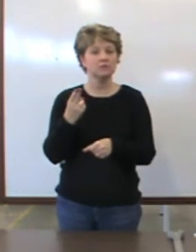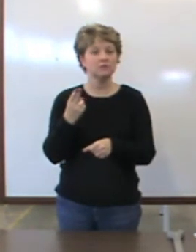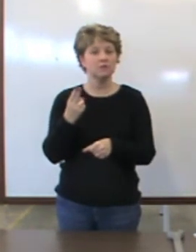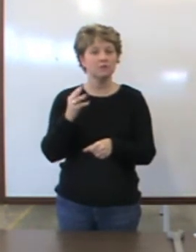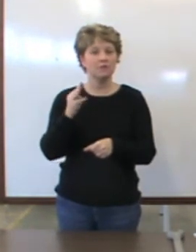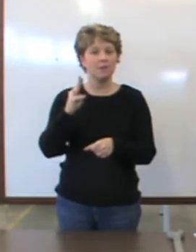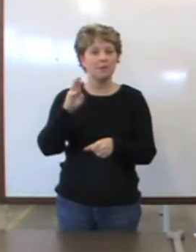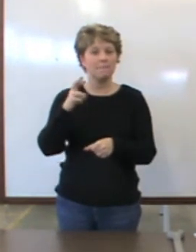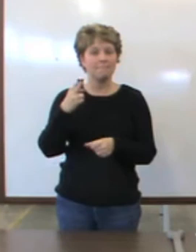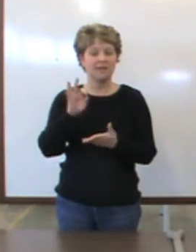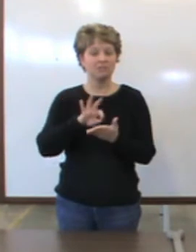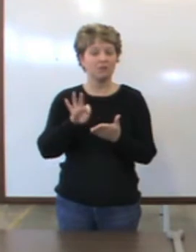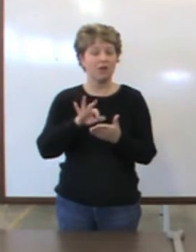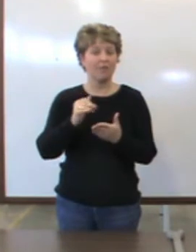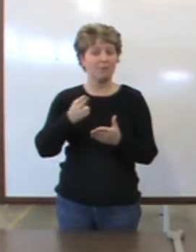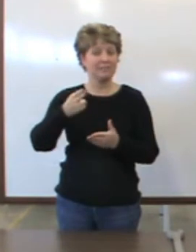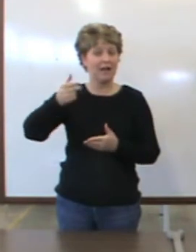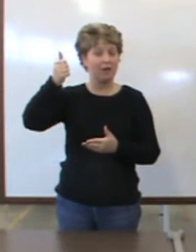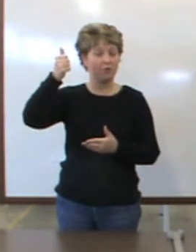a mesh count that was higher,